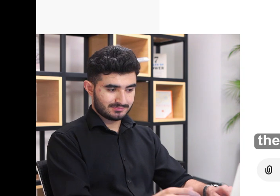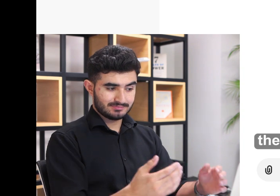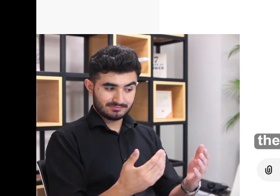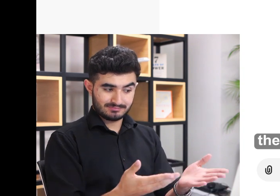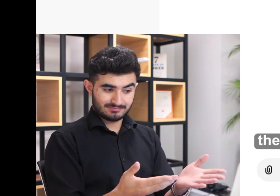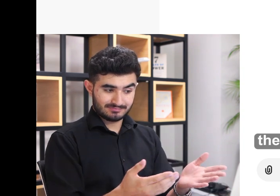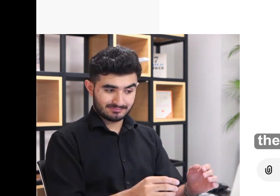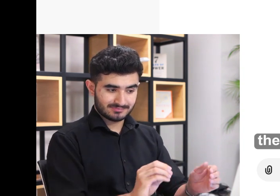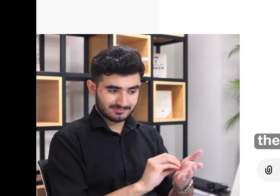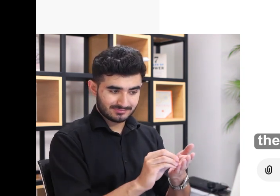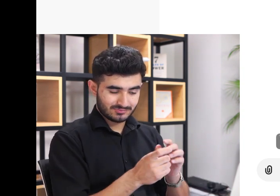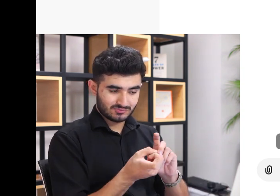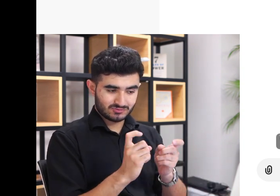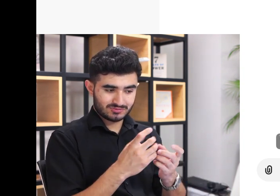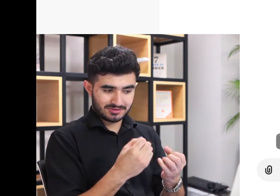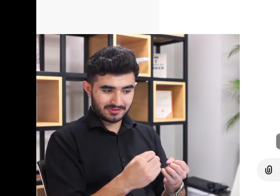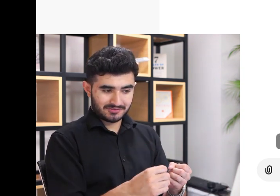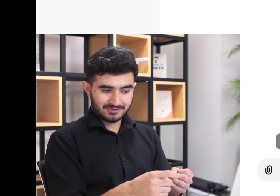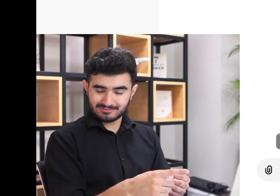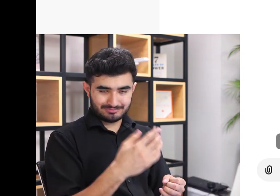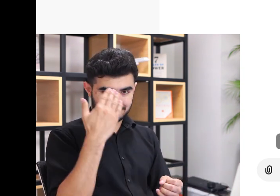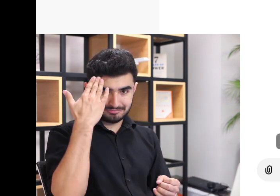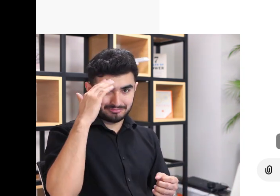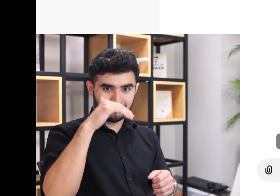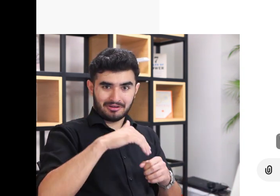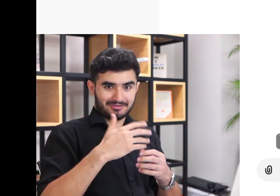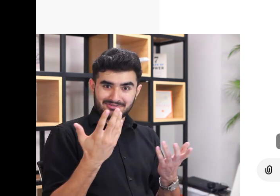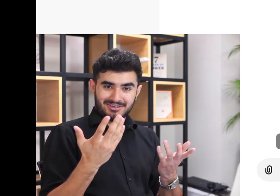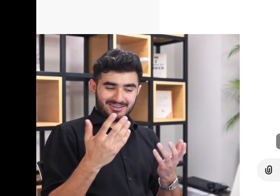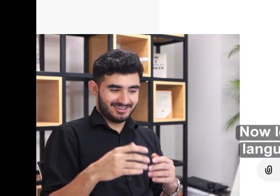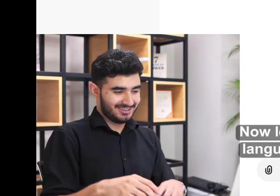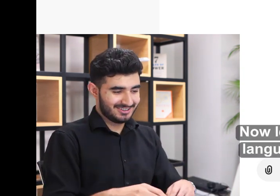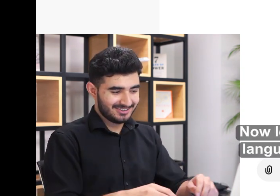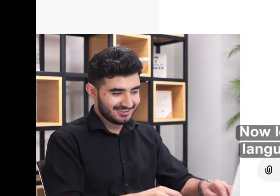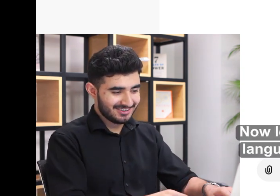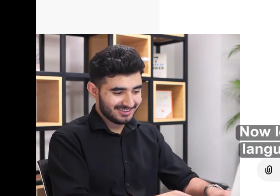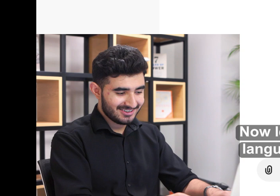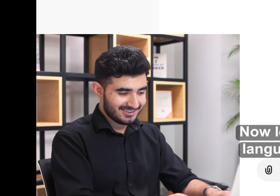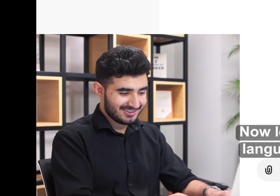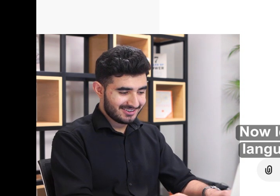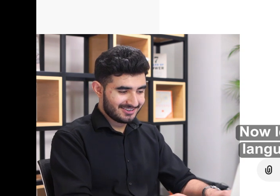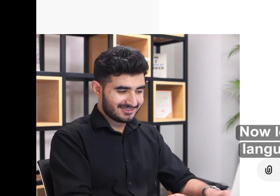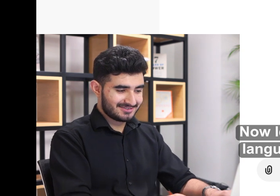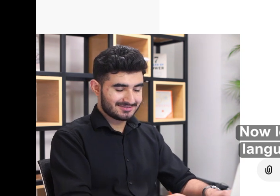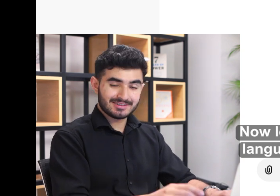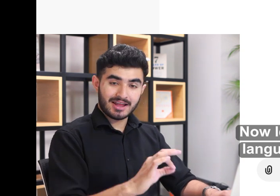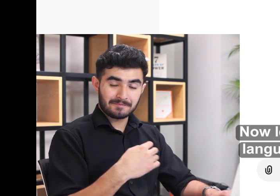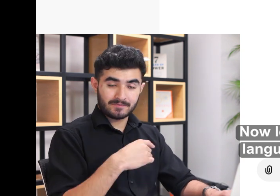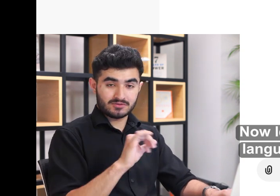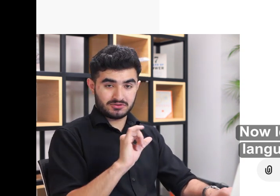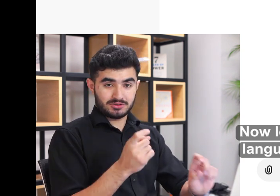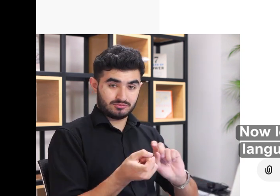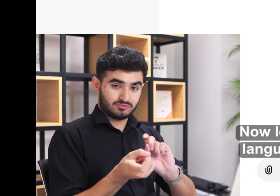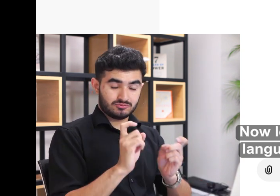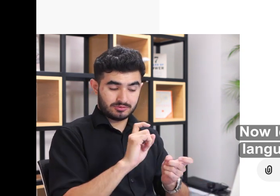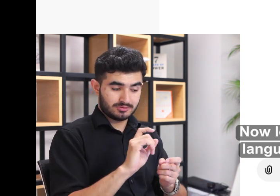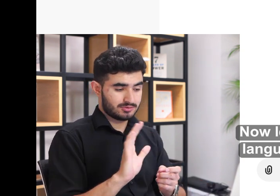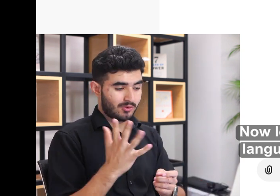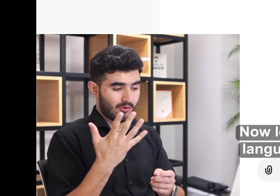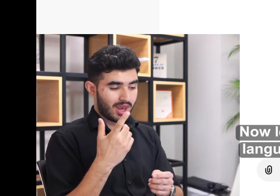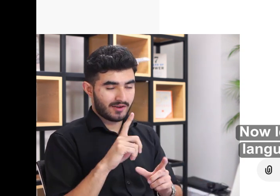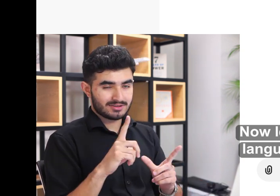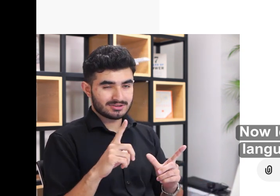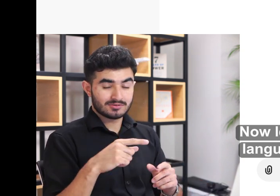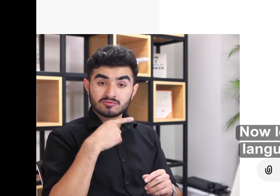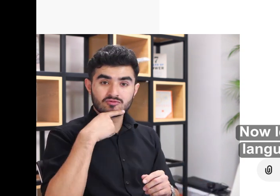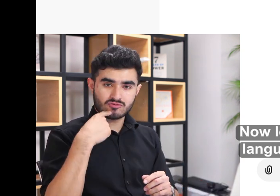There it is, translated into French. Well, I don't know French. Now let's try translating it into another language. Russian language